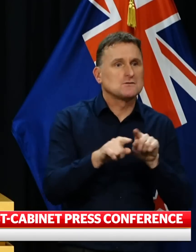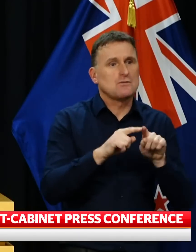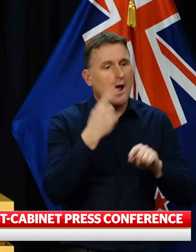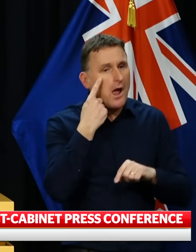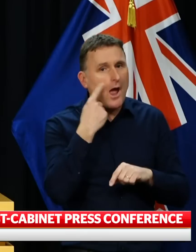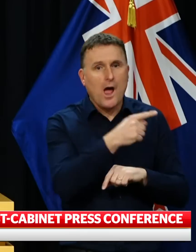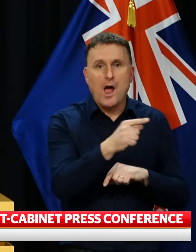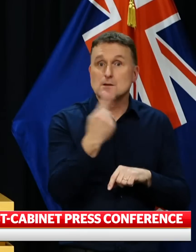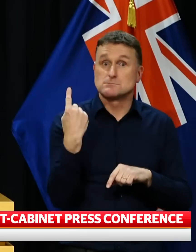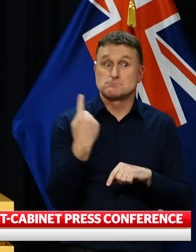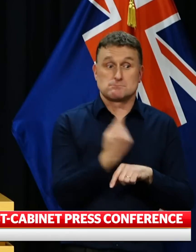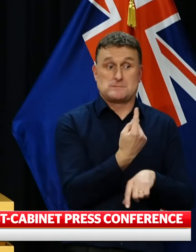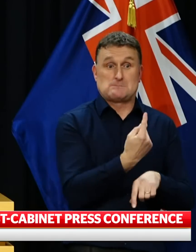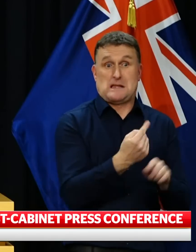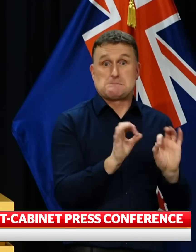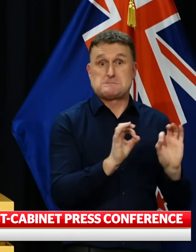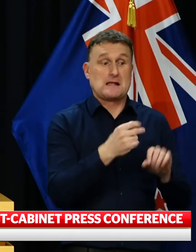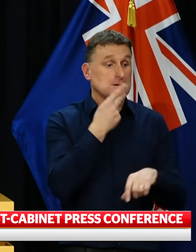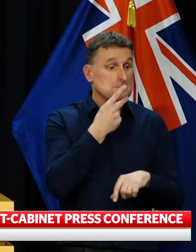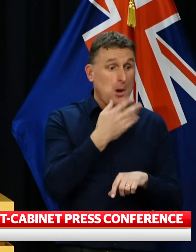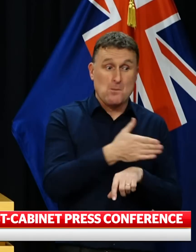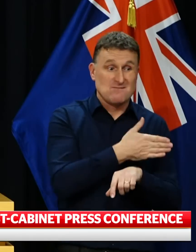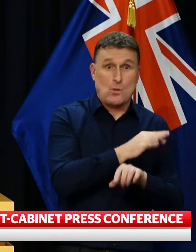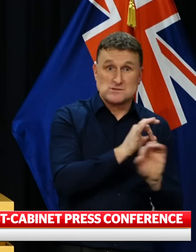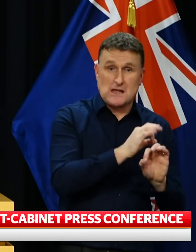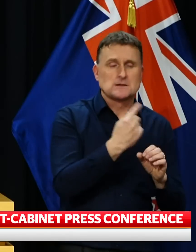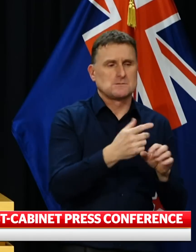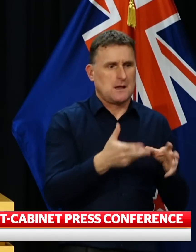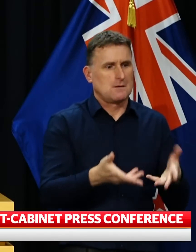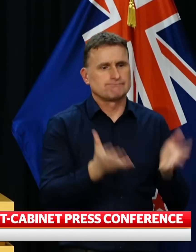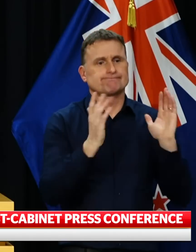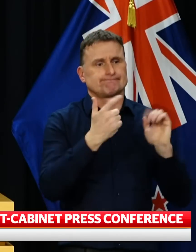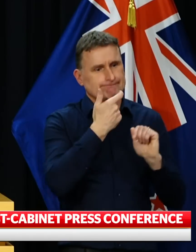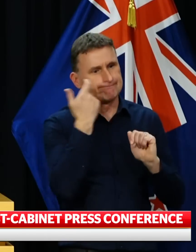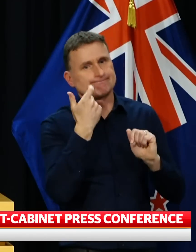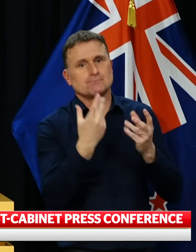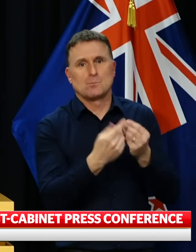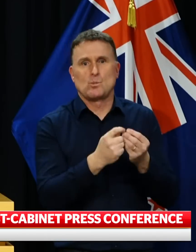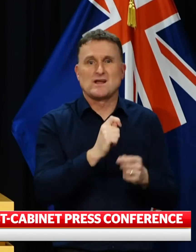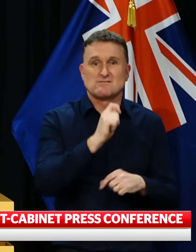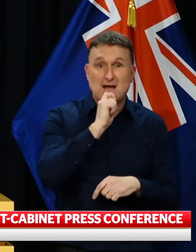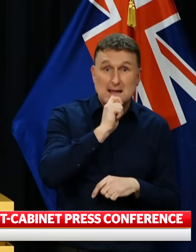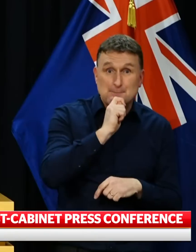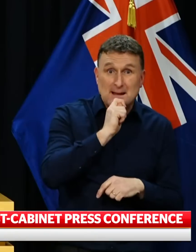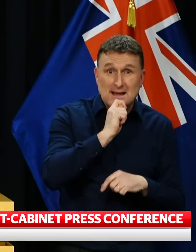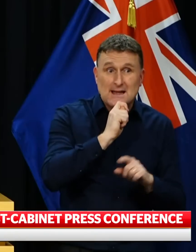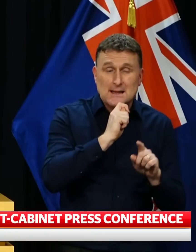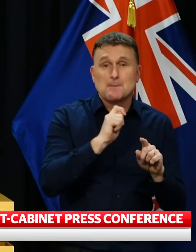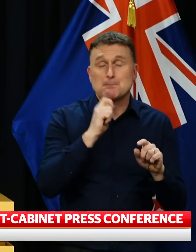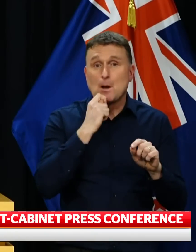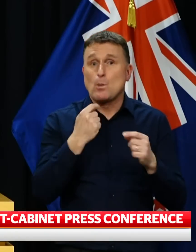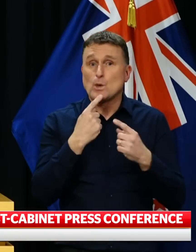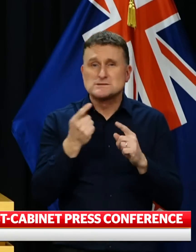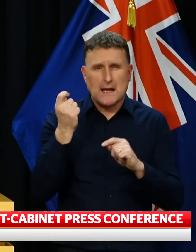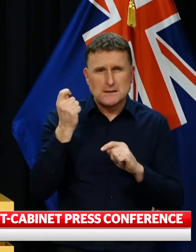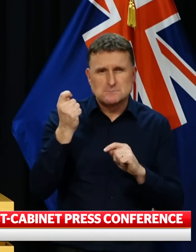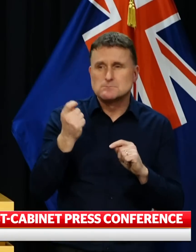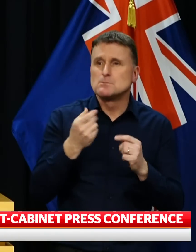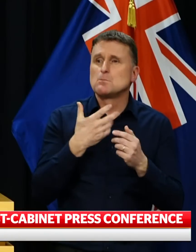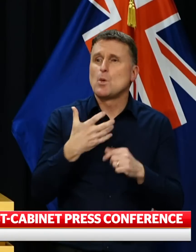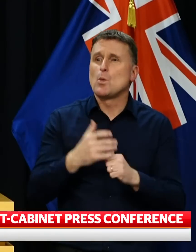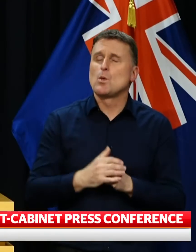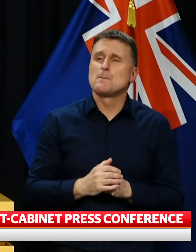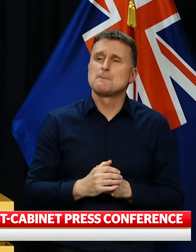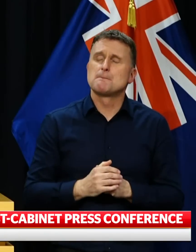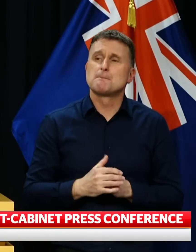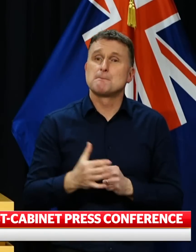been smokers before and they're taking up vaping. I am concerned about that, and I do think there's more that we can do in that area, and I'll have more to say on that shortly. Has your government been